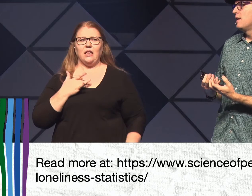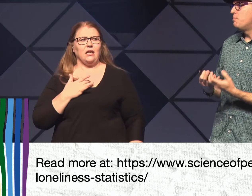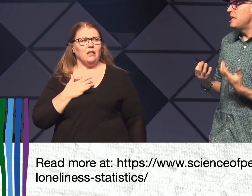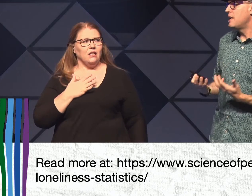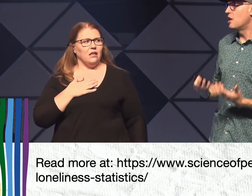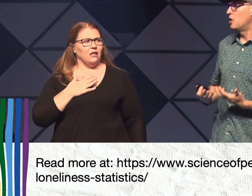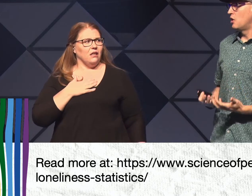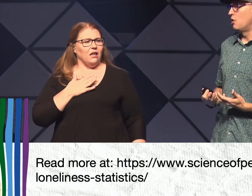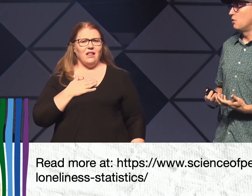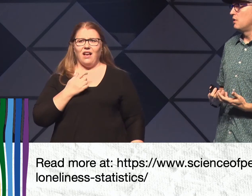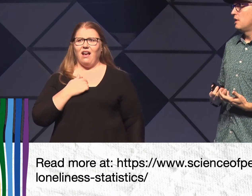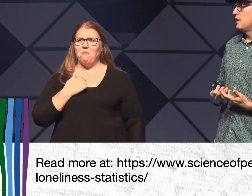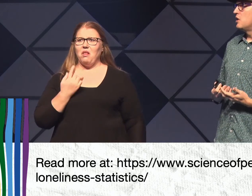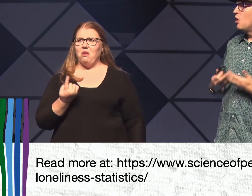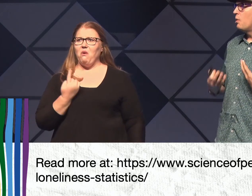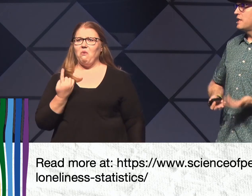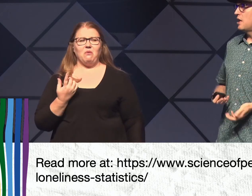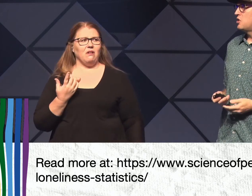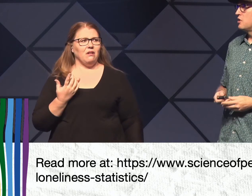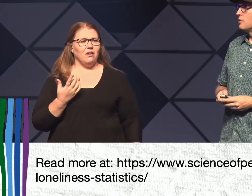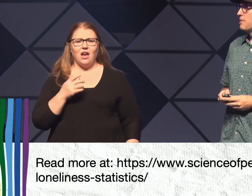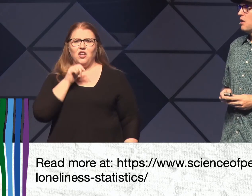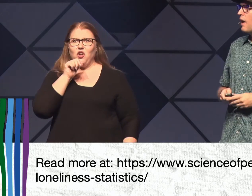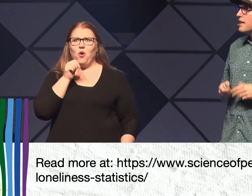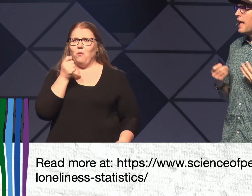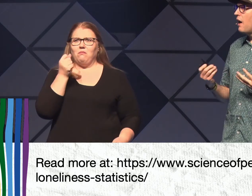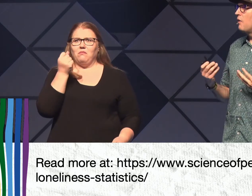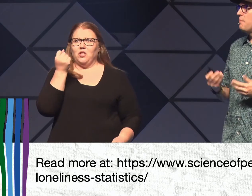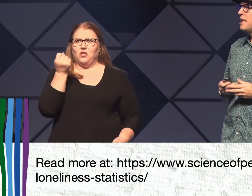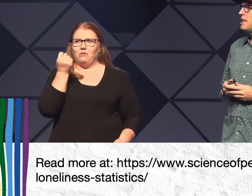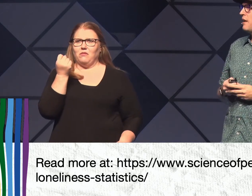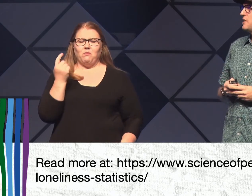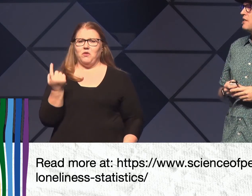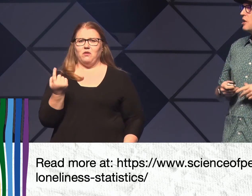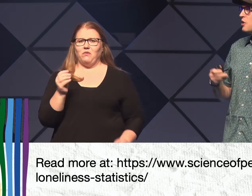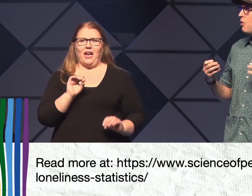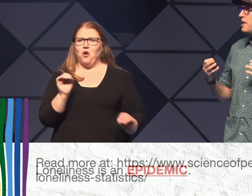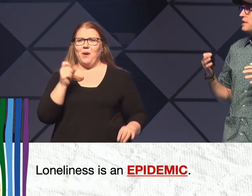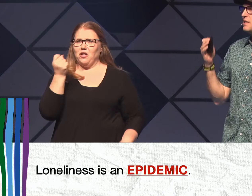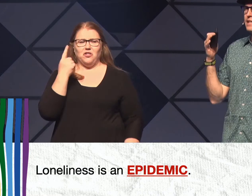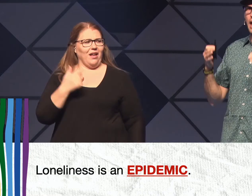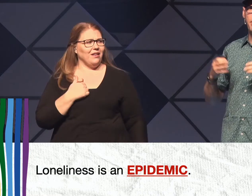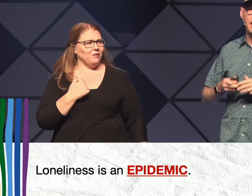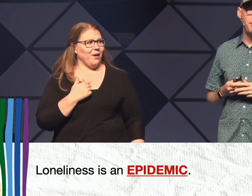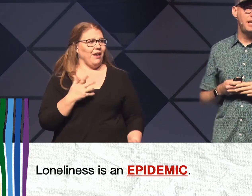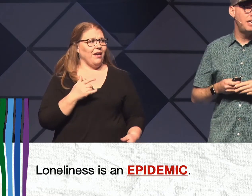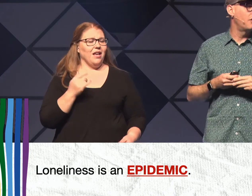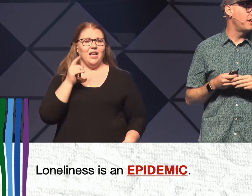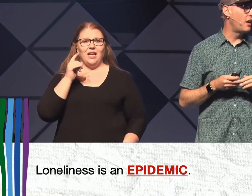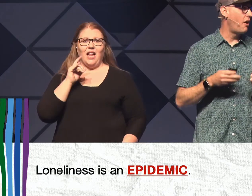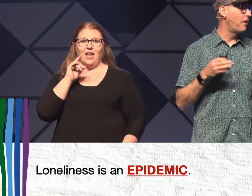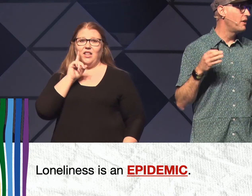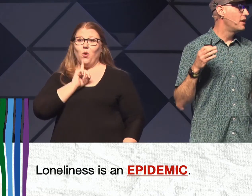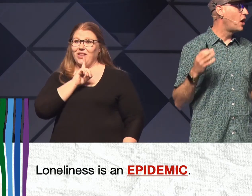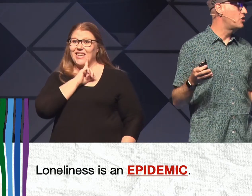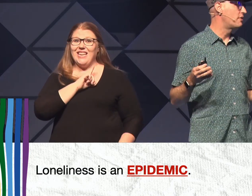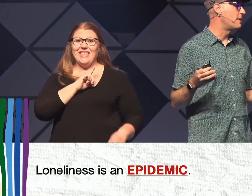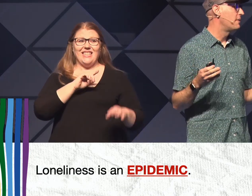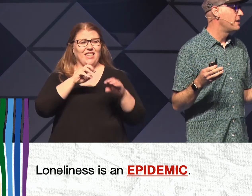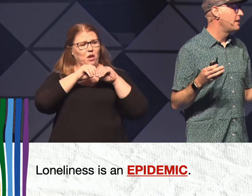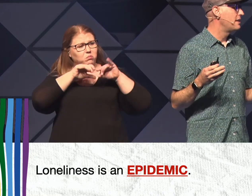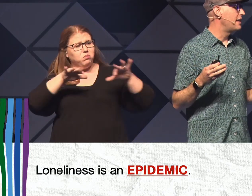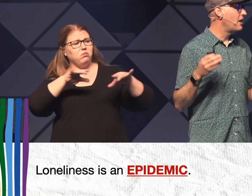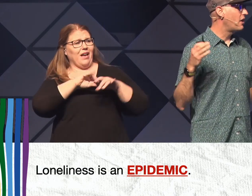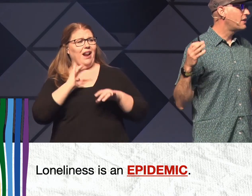of being alone, that no one gets you. Right now, many have said that loneliness is an epidemic here in our